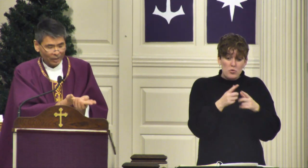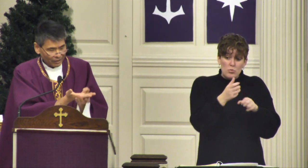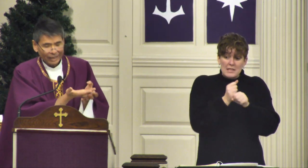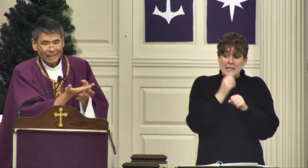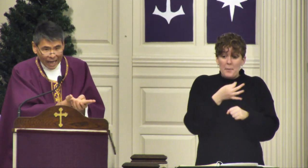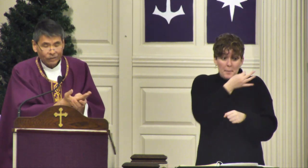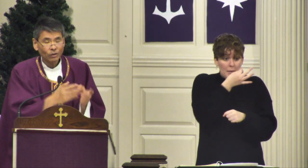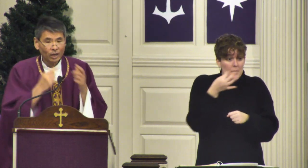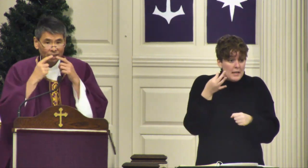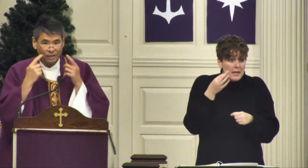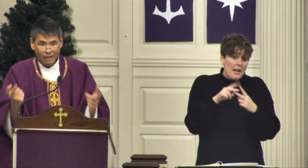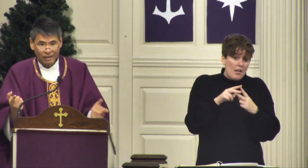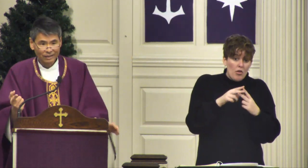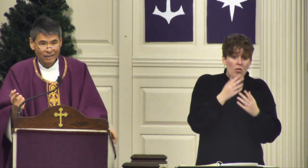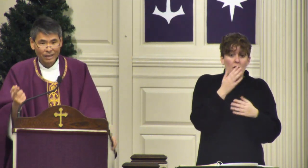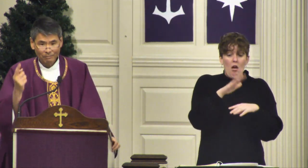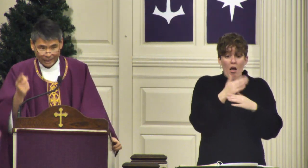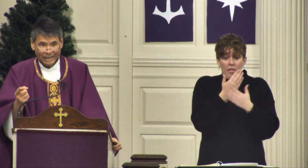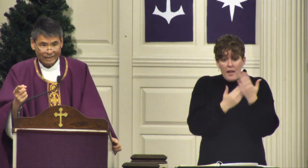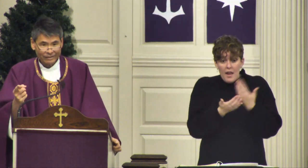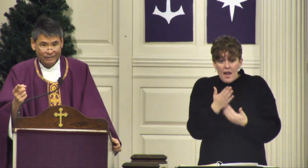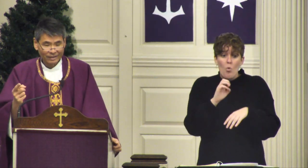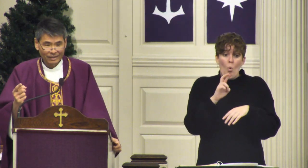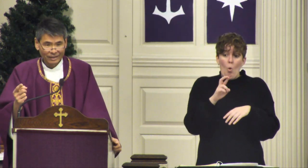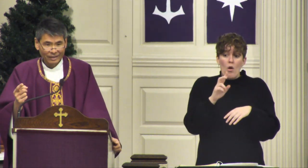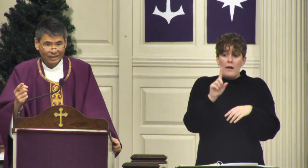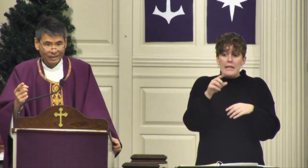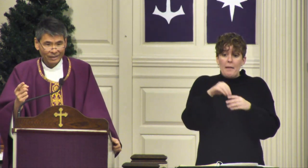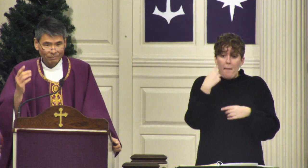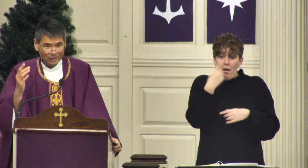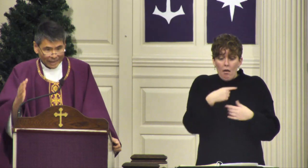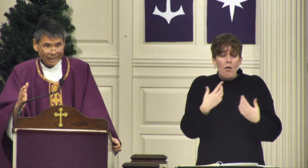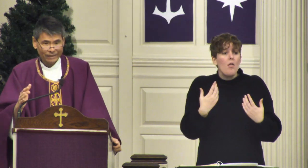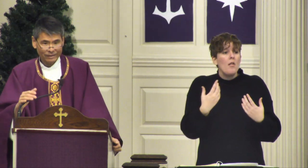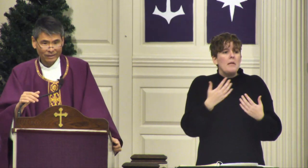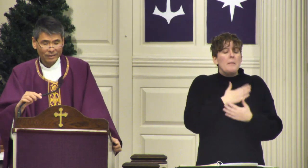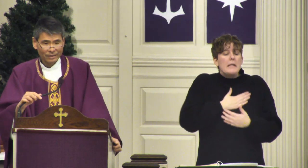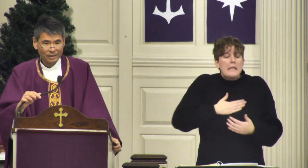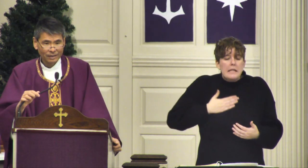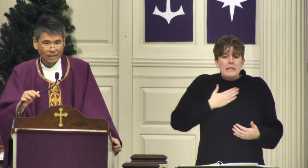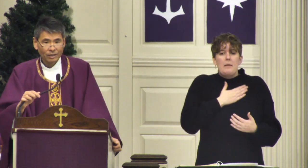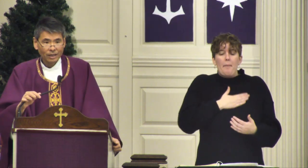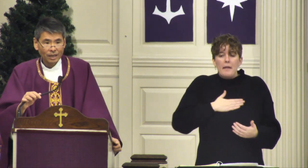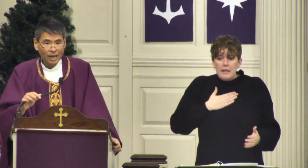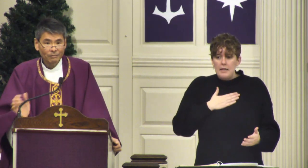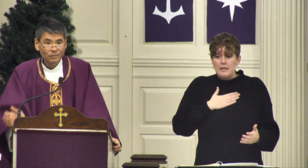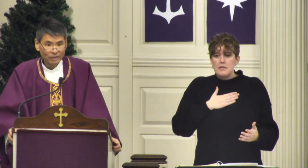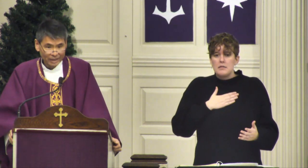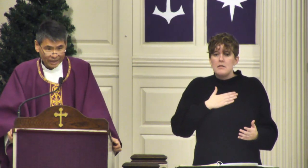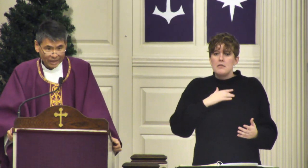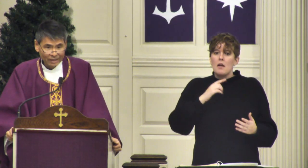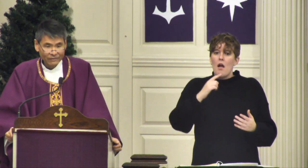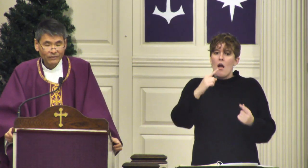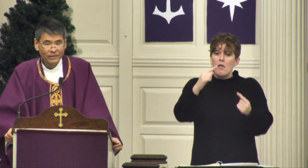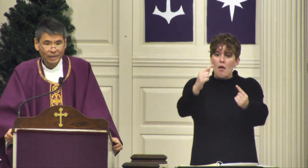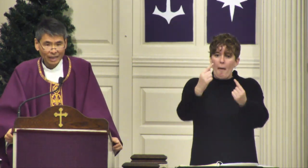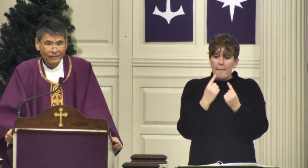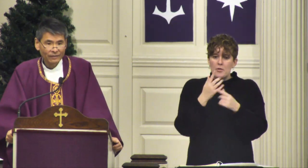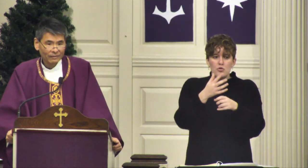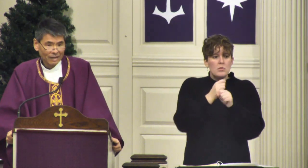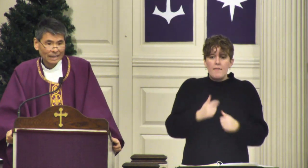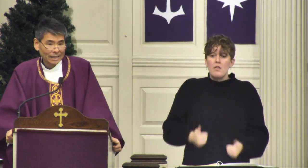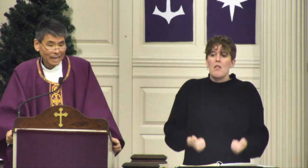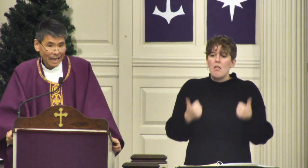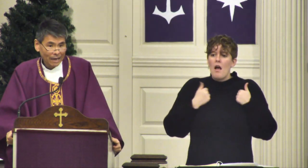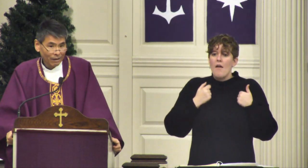in the hand or on the tongue, please, please come to receive the life of